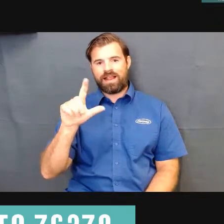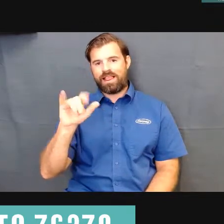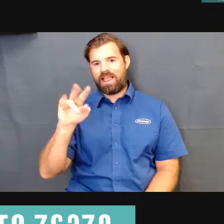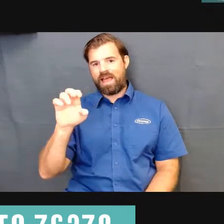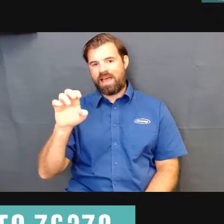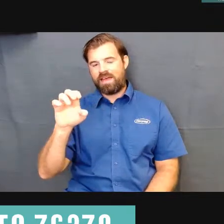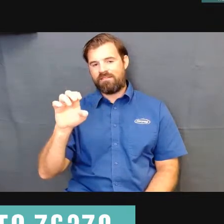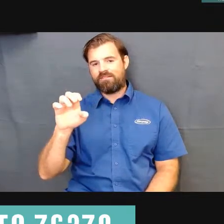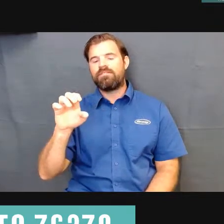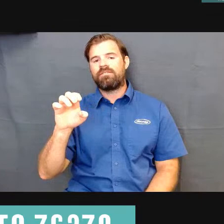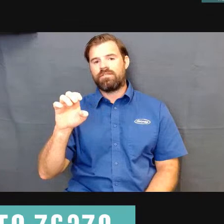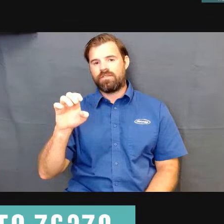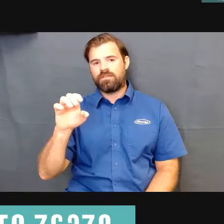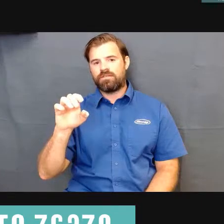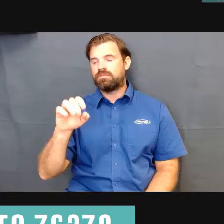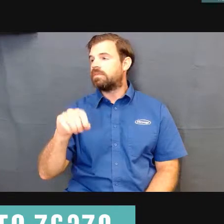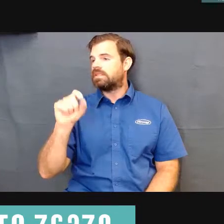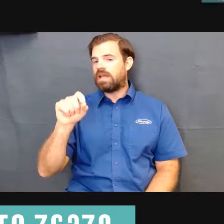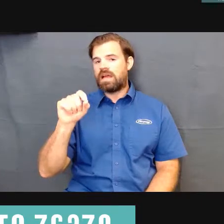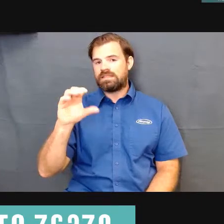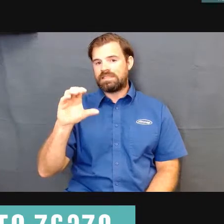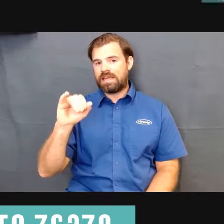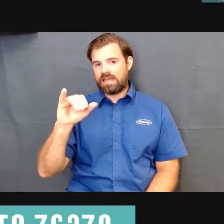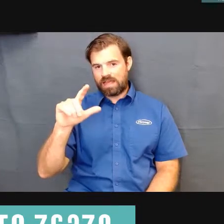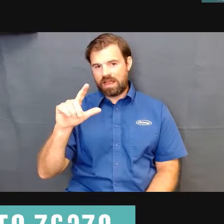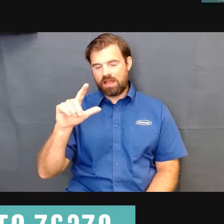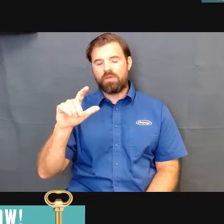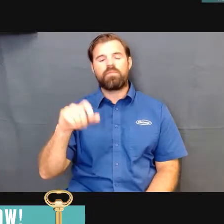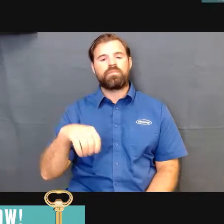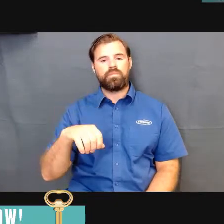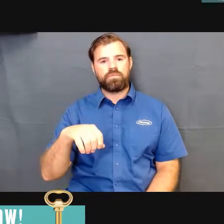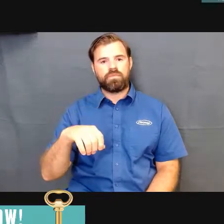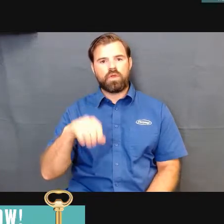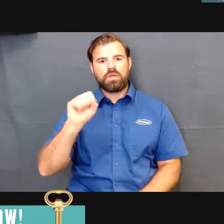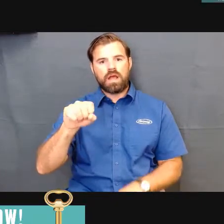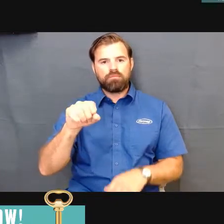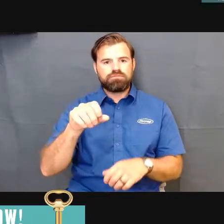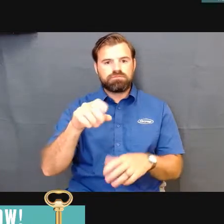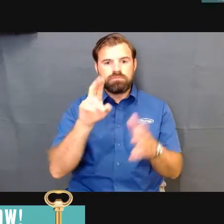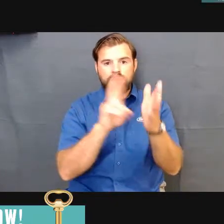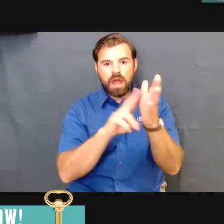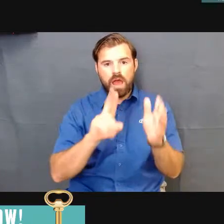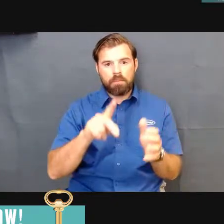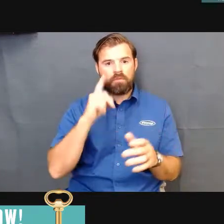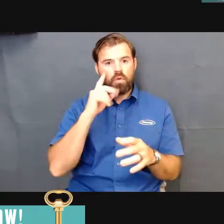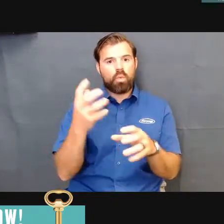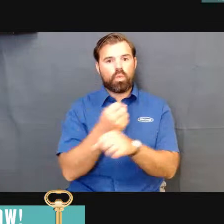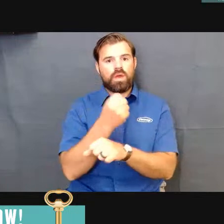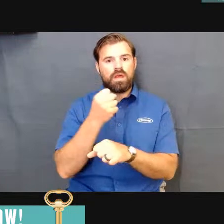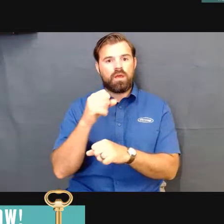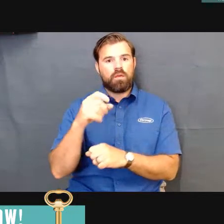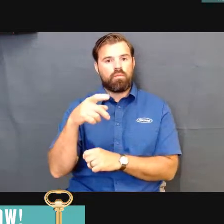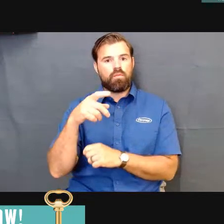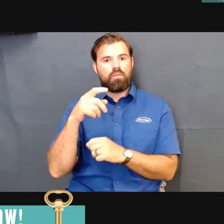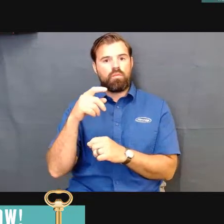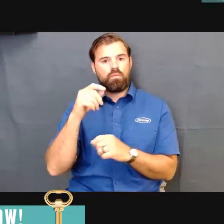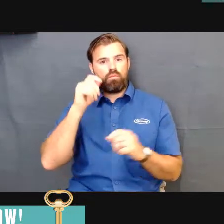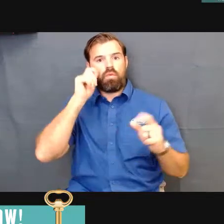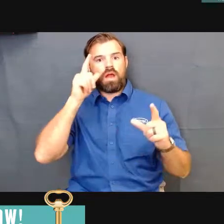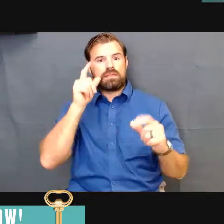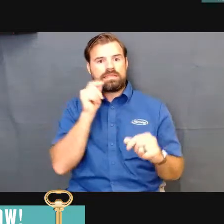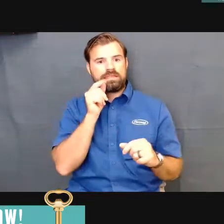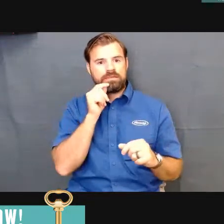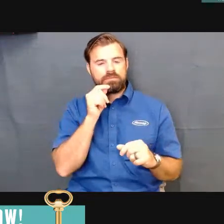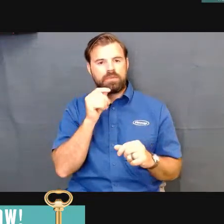Celebratelive.cilorlando.org. You can browse the silent auction, purchase a virtual key that gives you a chance to win the grand prize, and virtual key sales will